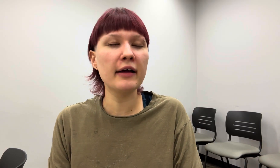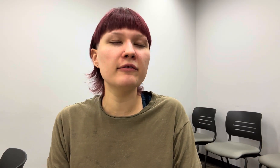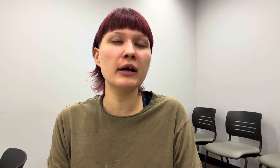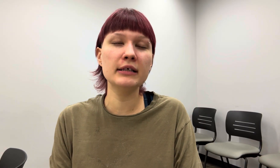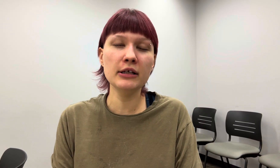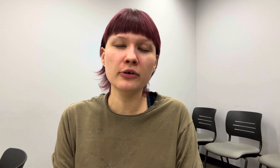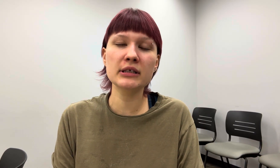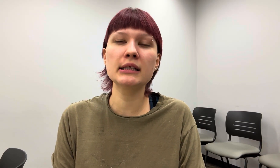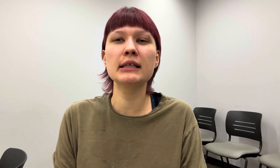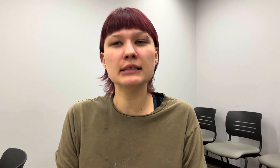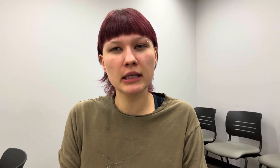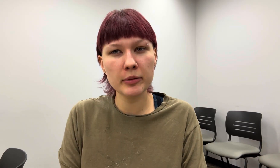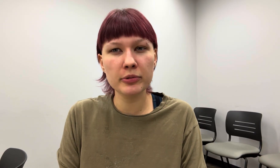I did notice in this clip,